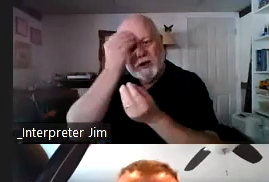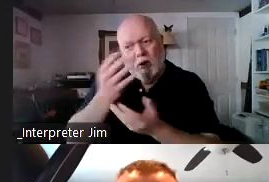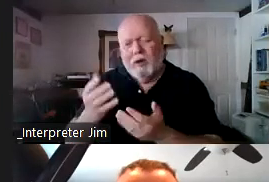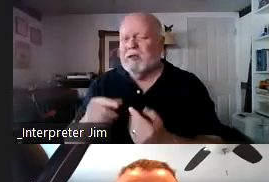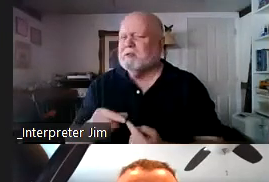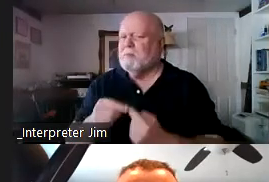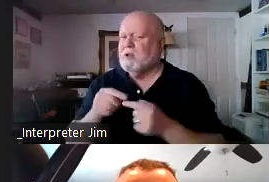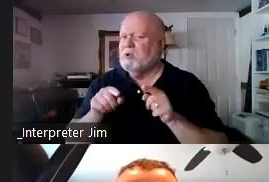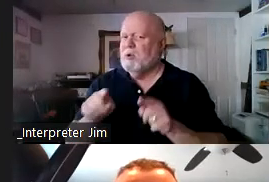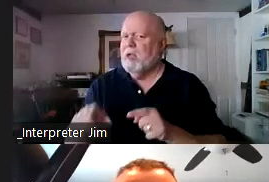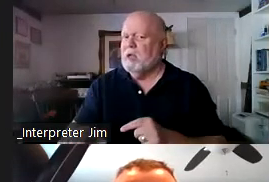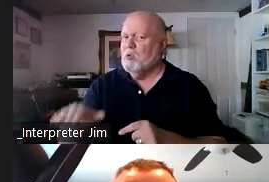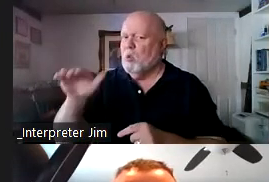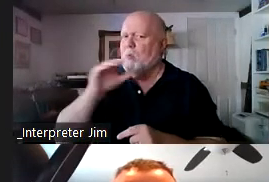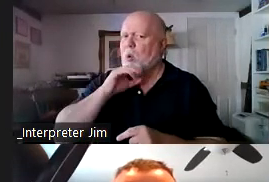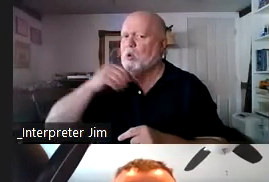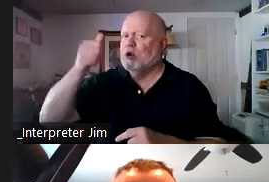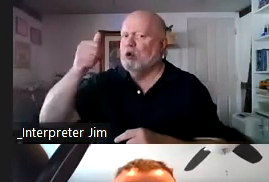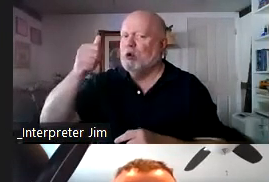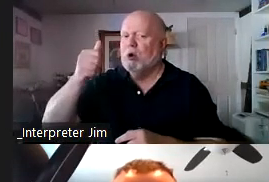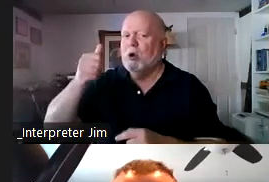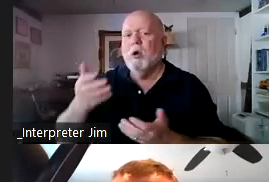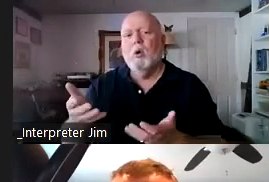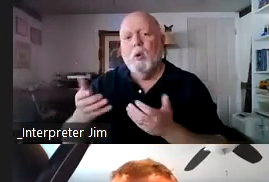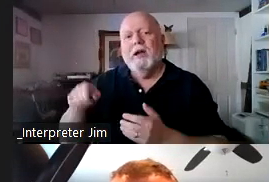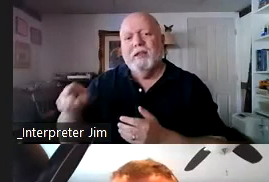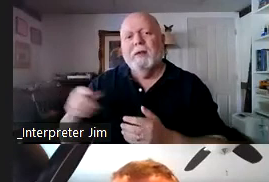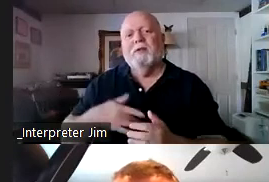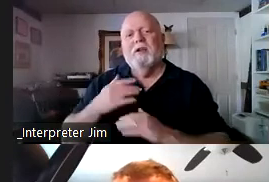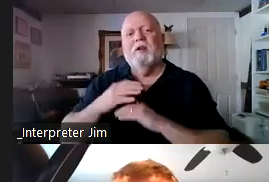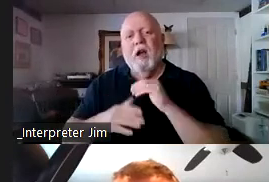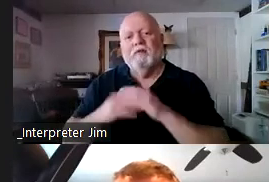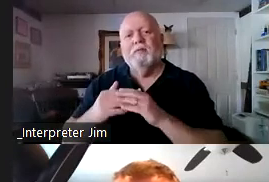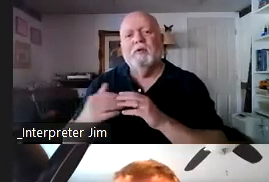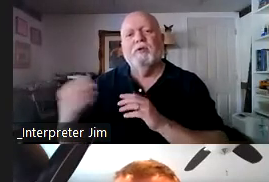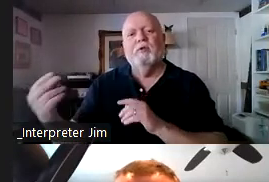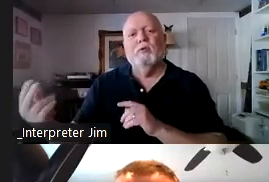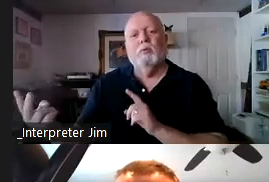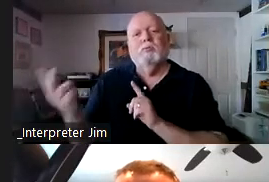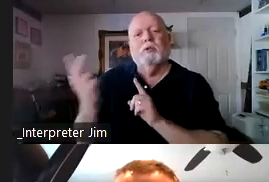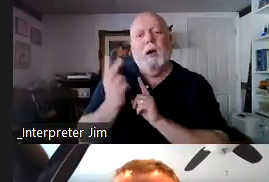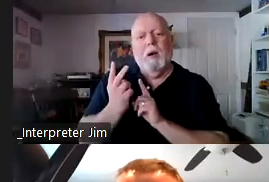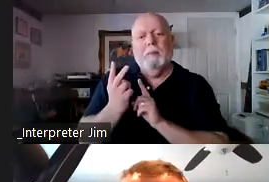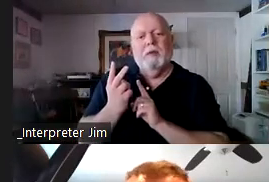older, we want them to feel comfortable enough to come to us if they ever struggle with their own